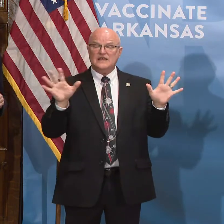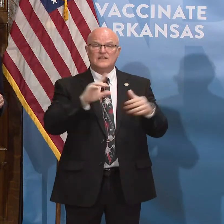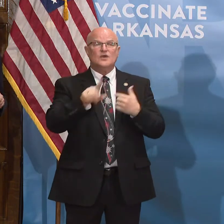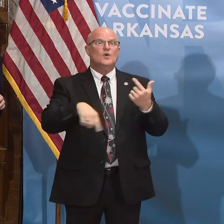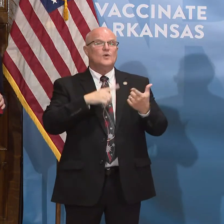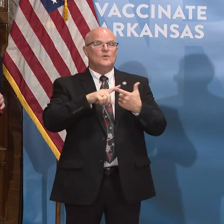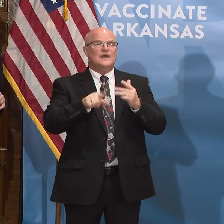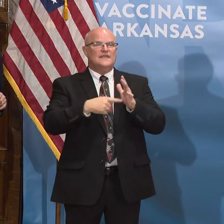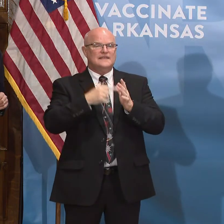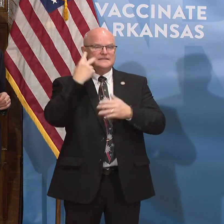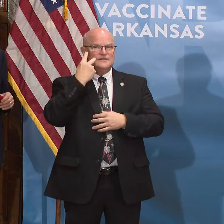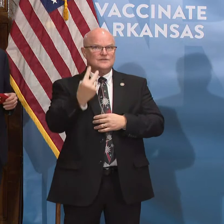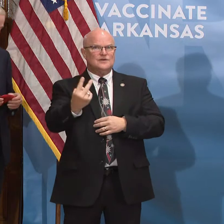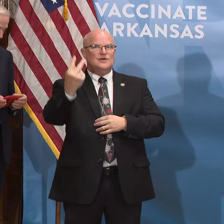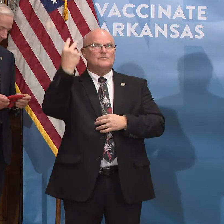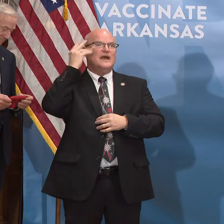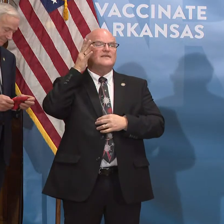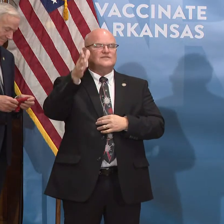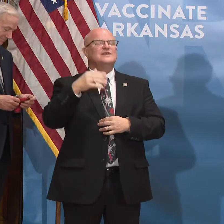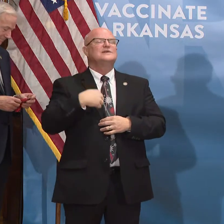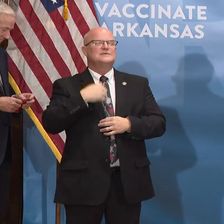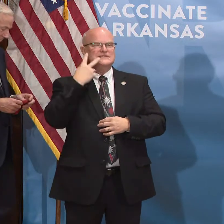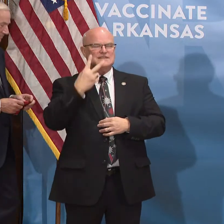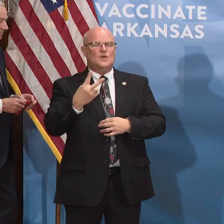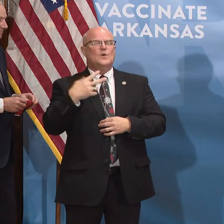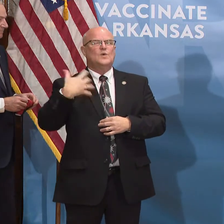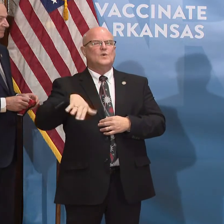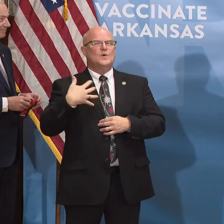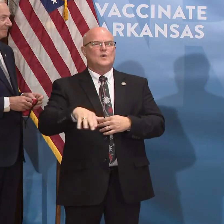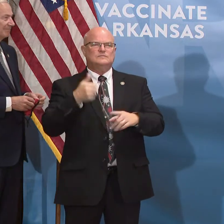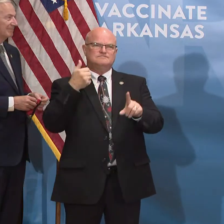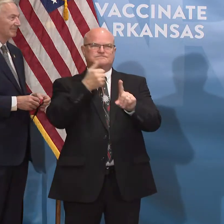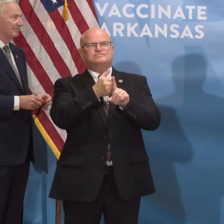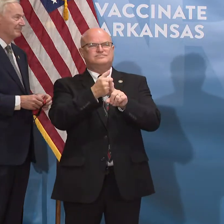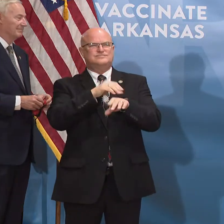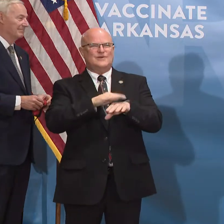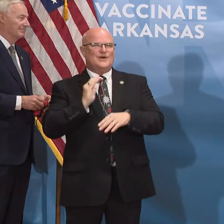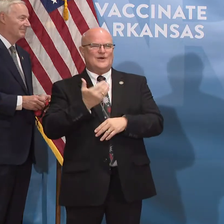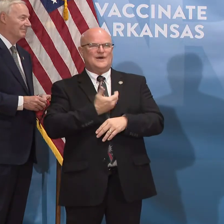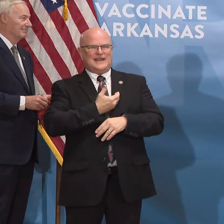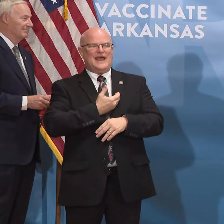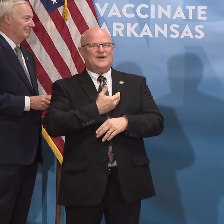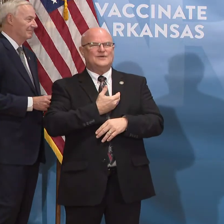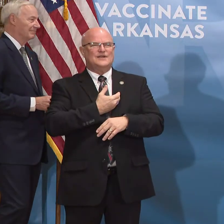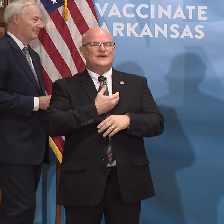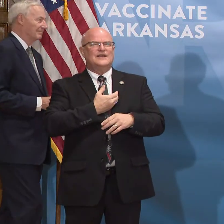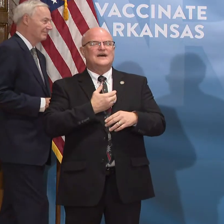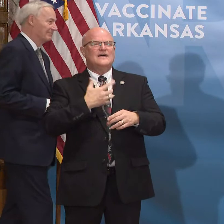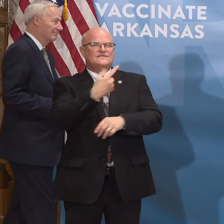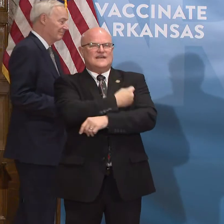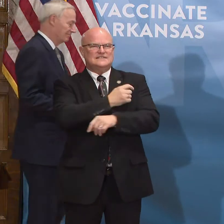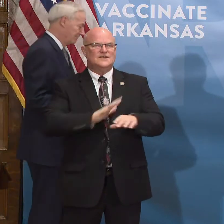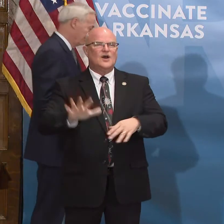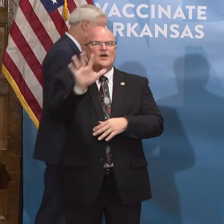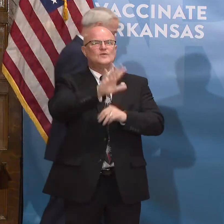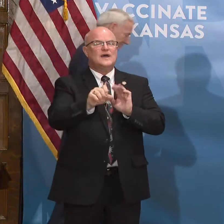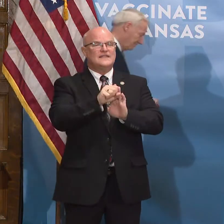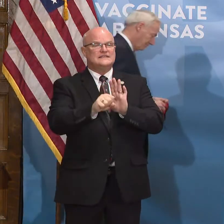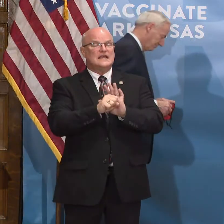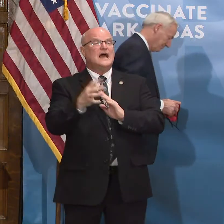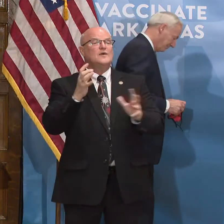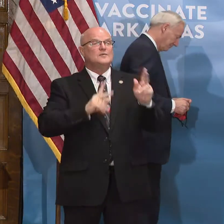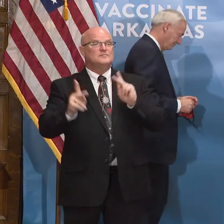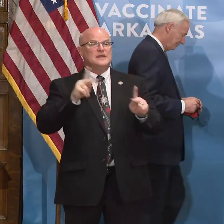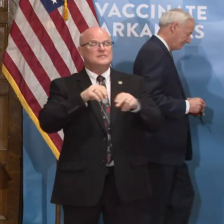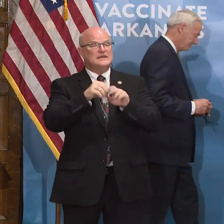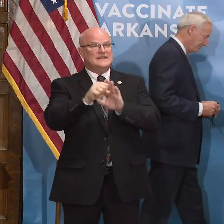when this is looked back upon, it will be seen that he's had a major impact on our ability to distribute vaccine throughout the state. So I want the citizens of the